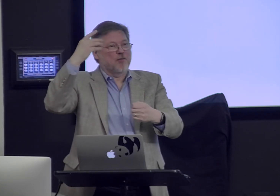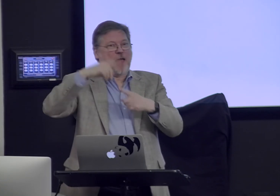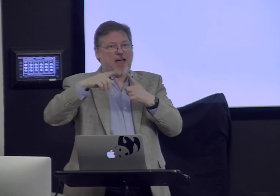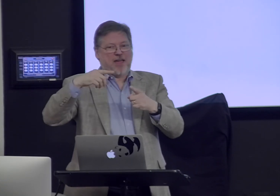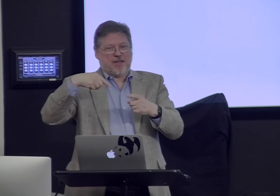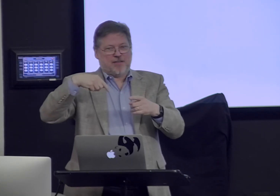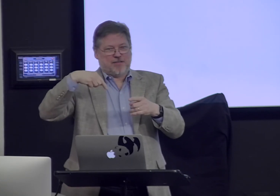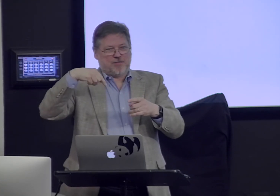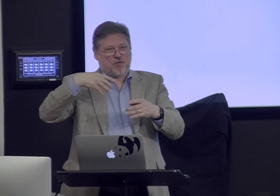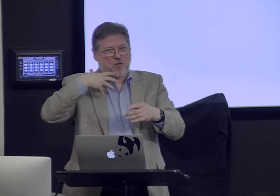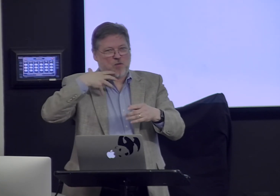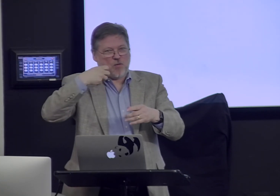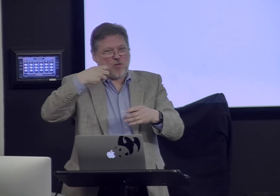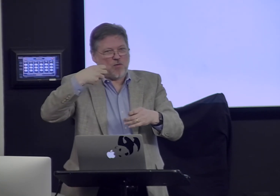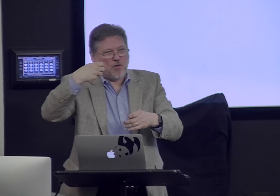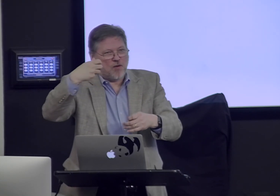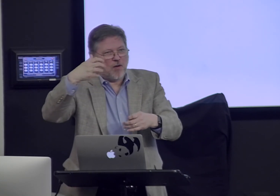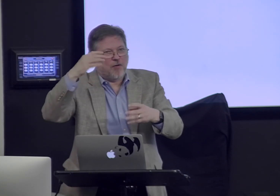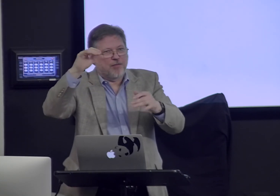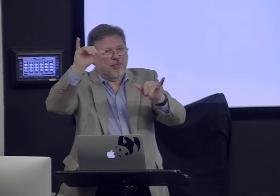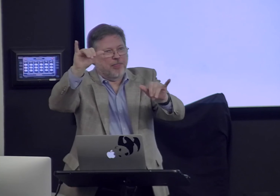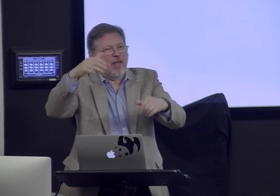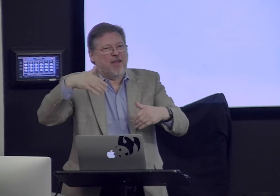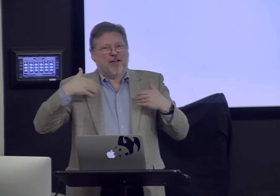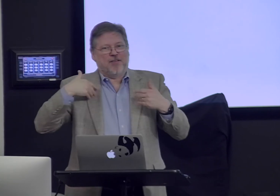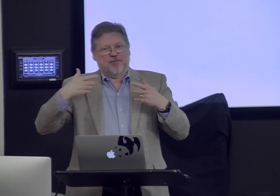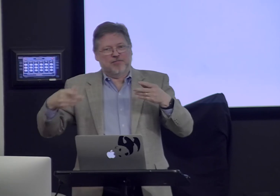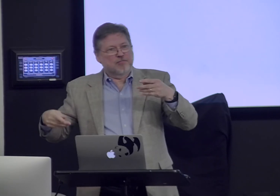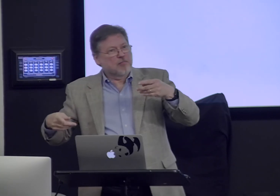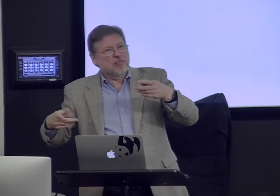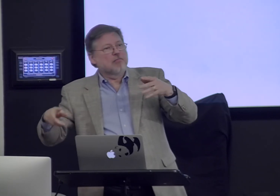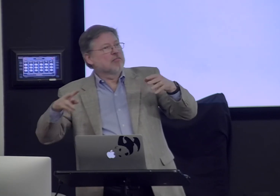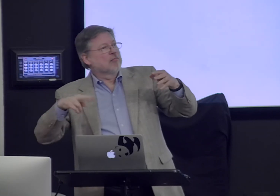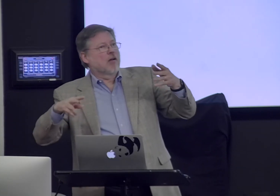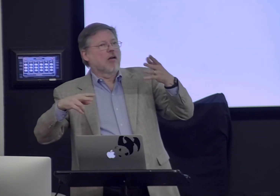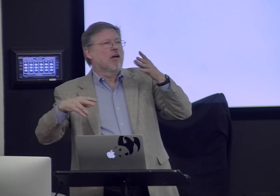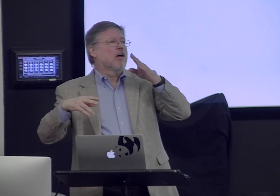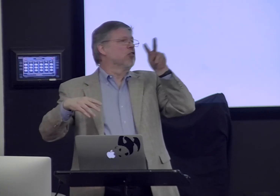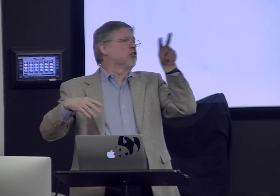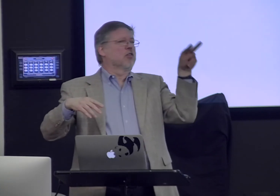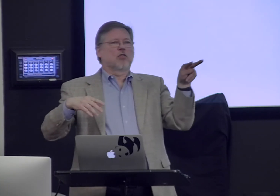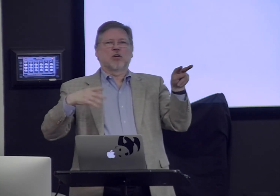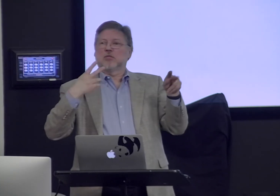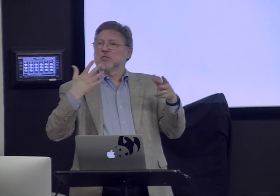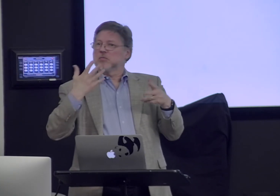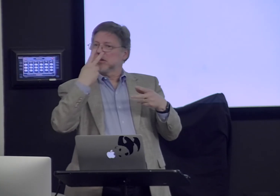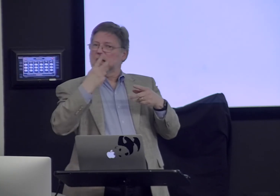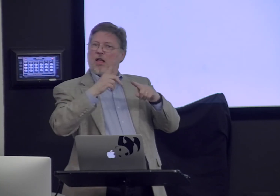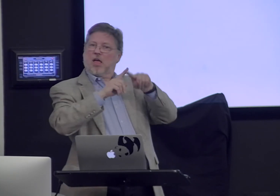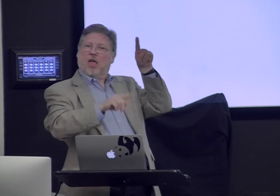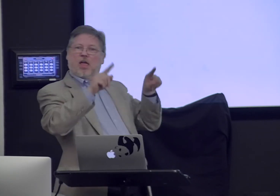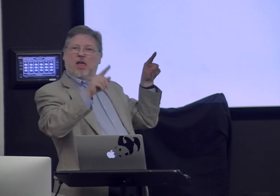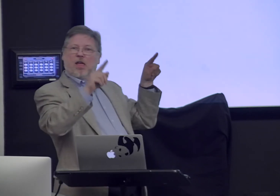the same paradigm. This indicates that our mental lexicon is really storing these paradigms.